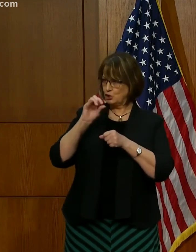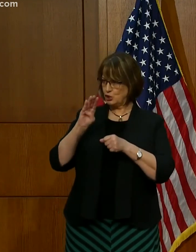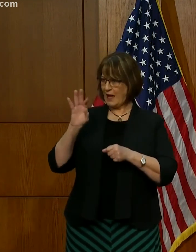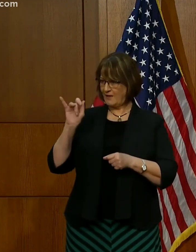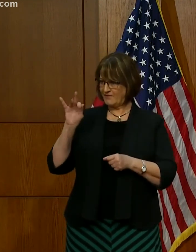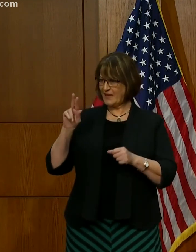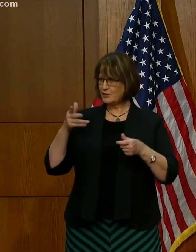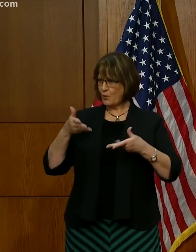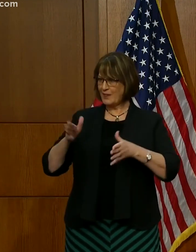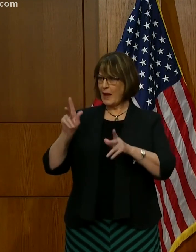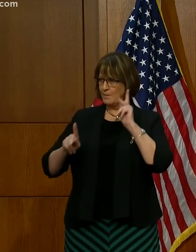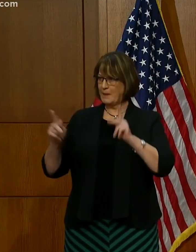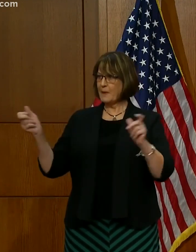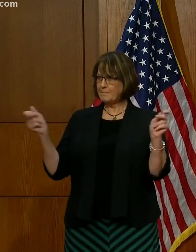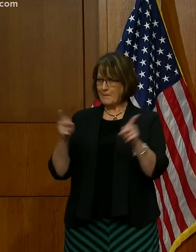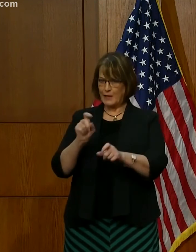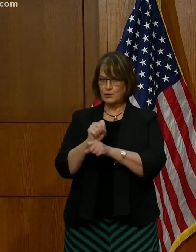and back on their feet.